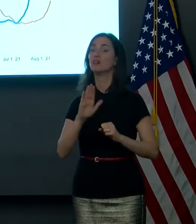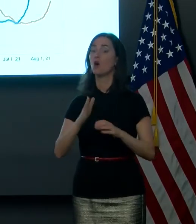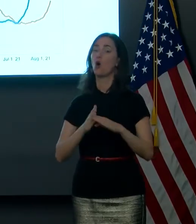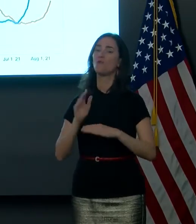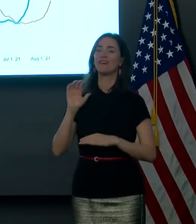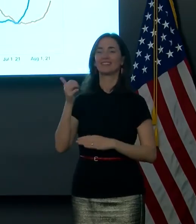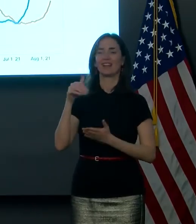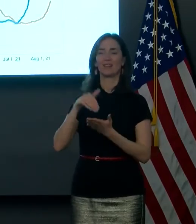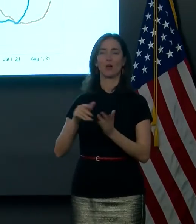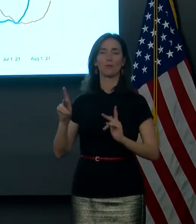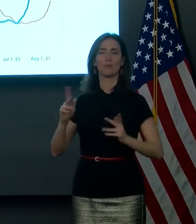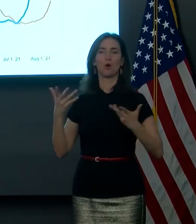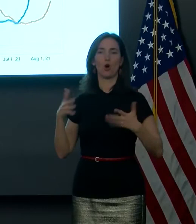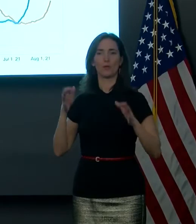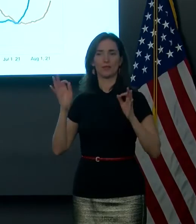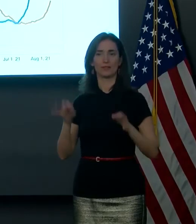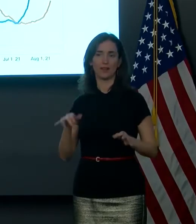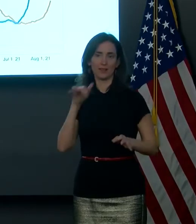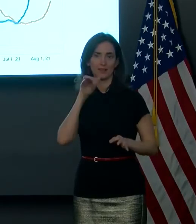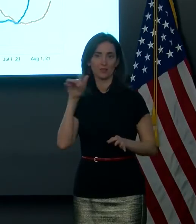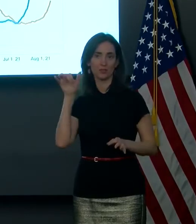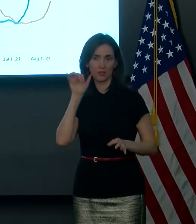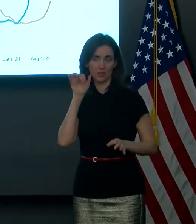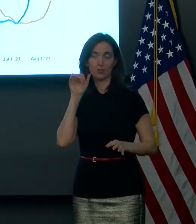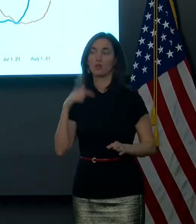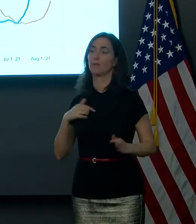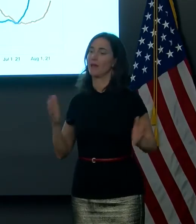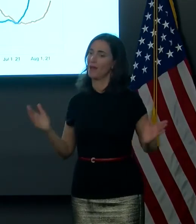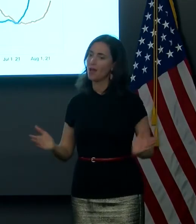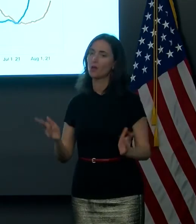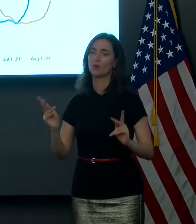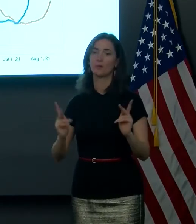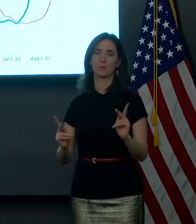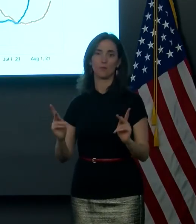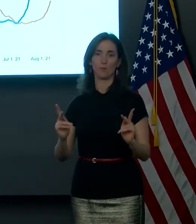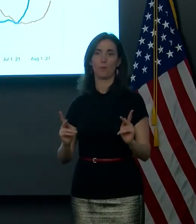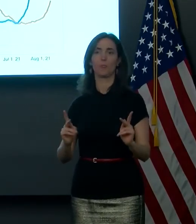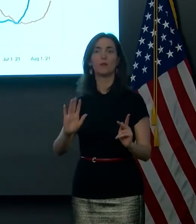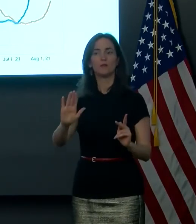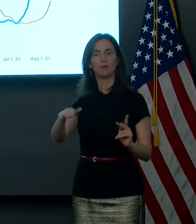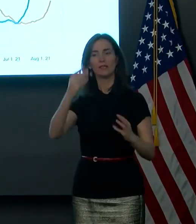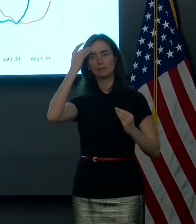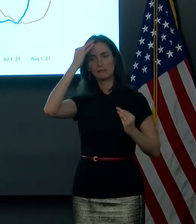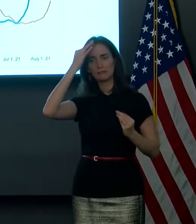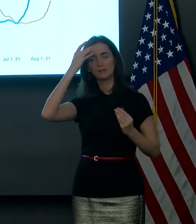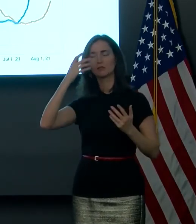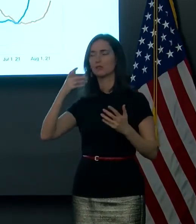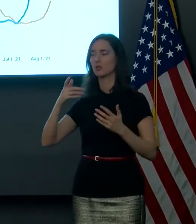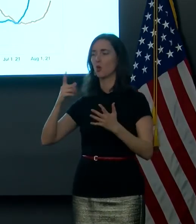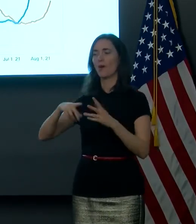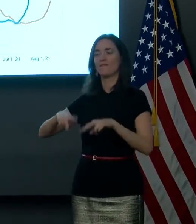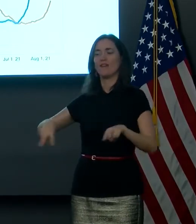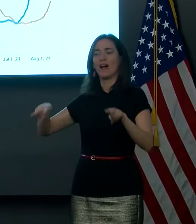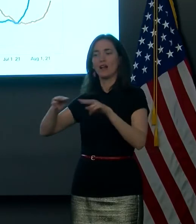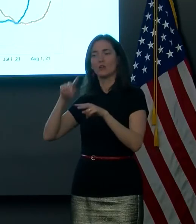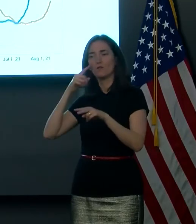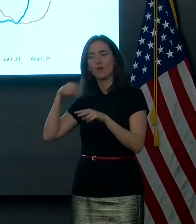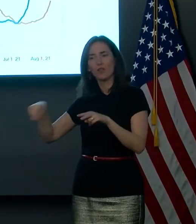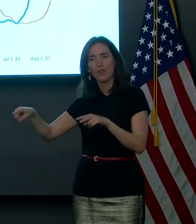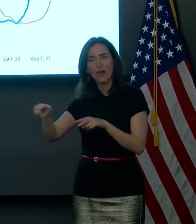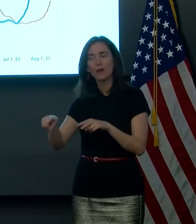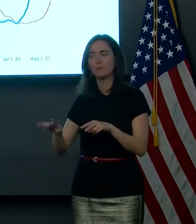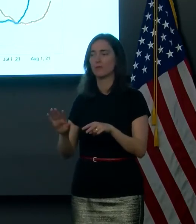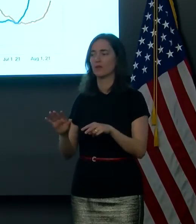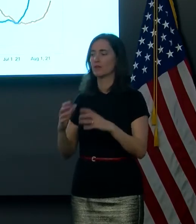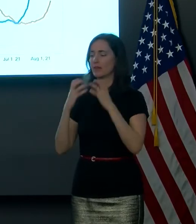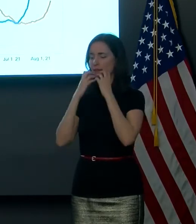people made that very decision yesterday. So I would encourage people to think long and hard about what's valuable to them, what they care about,